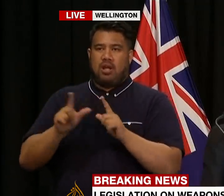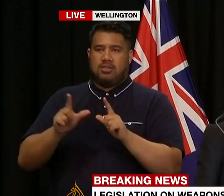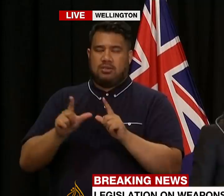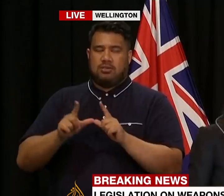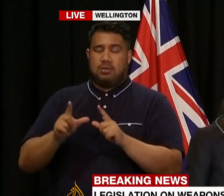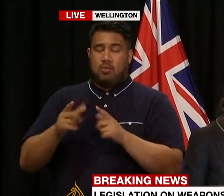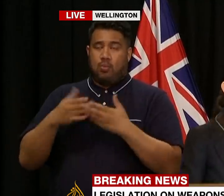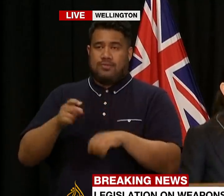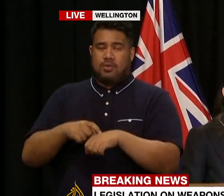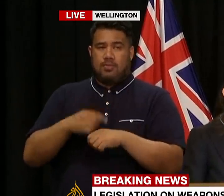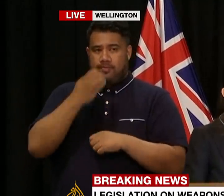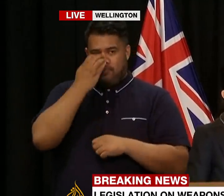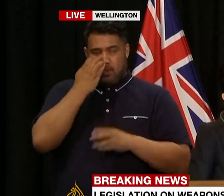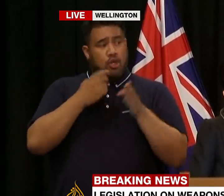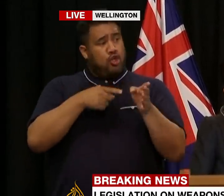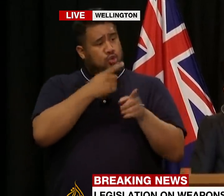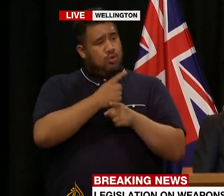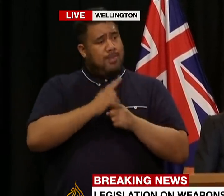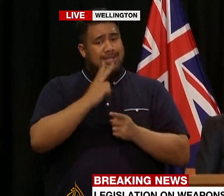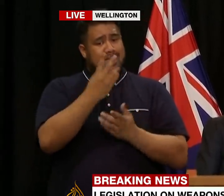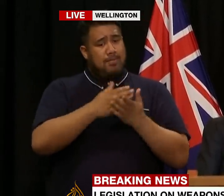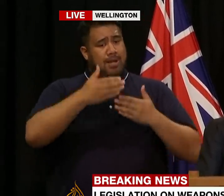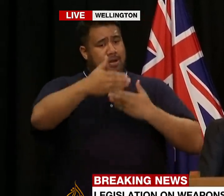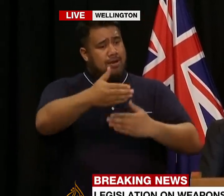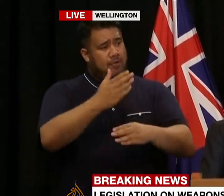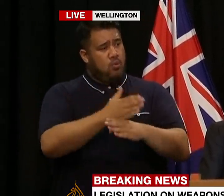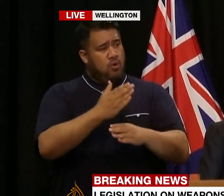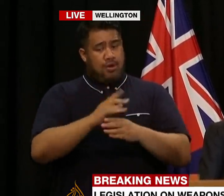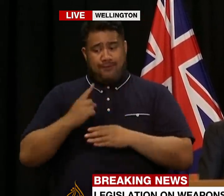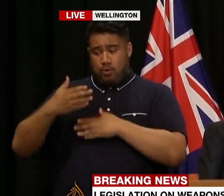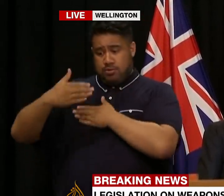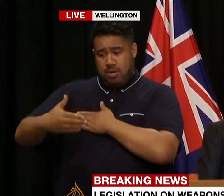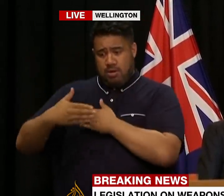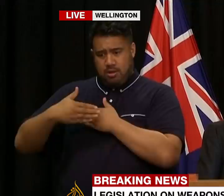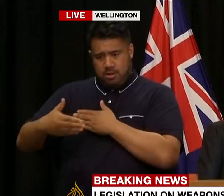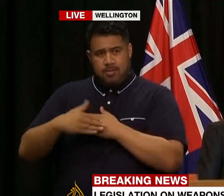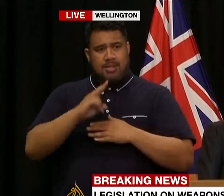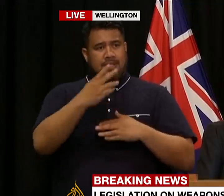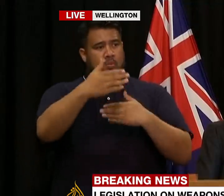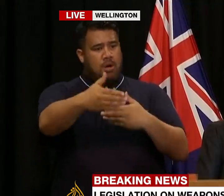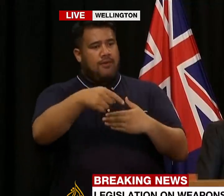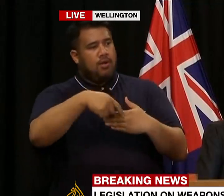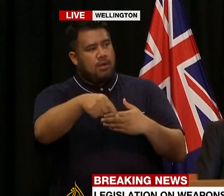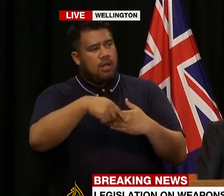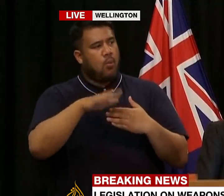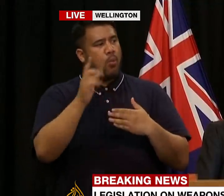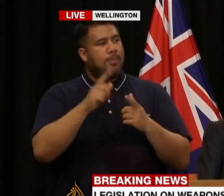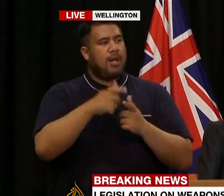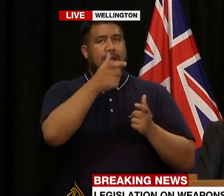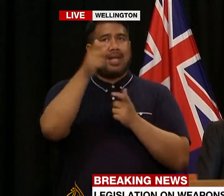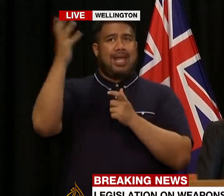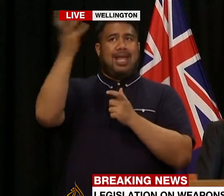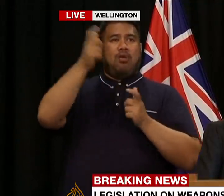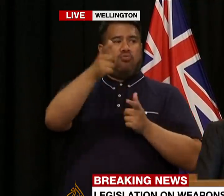Minister, you talk about the second tranches. Yeah. Any chance that those reforms will look to extend to air rifles that you don't require a licence for, such